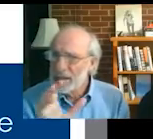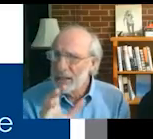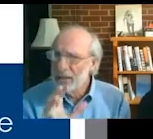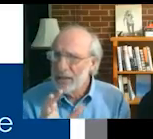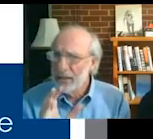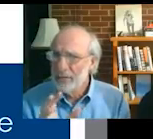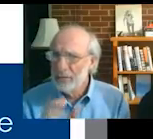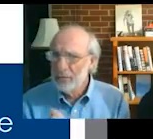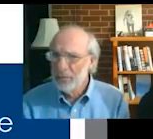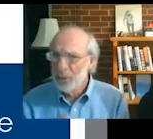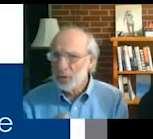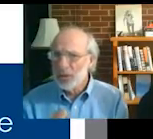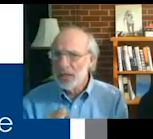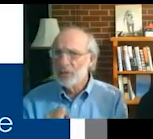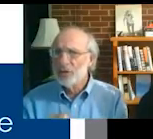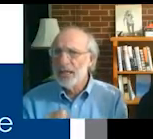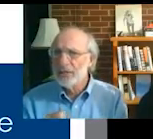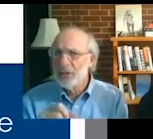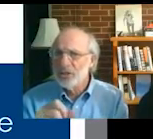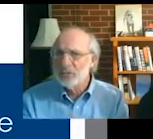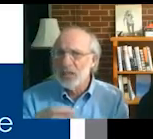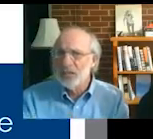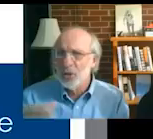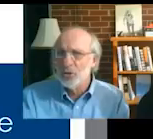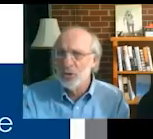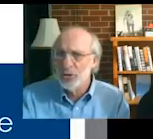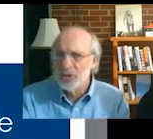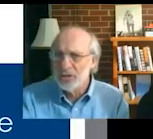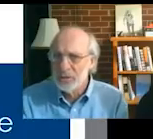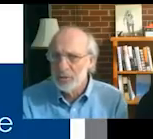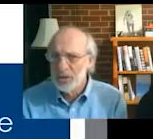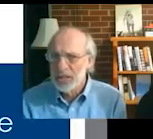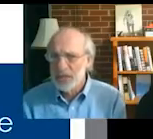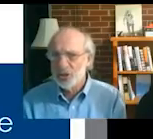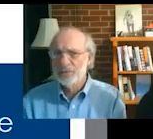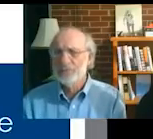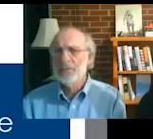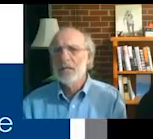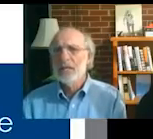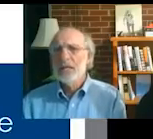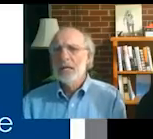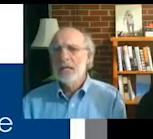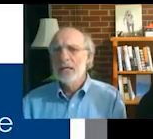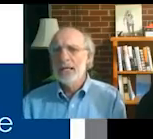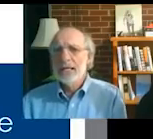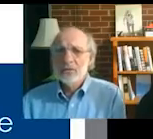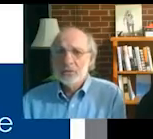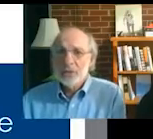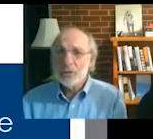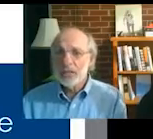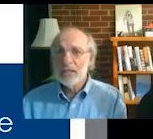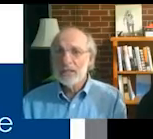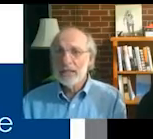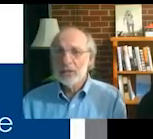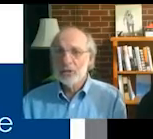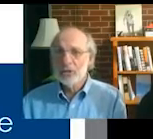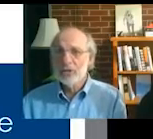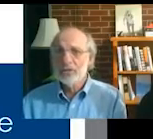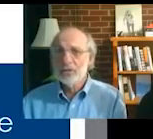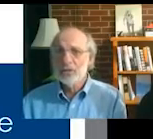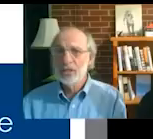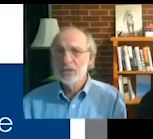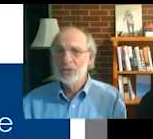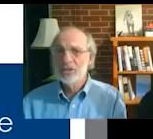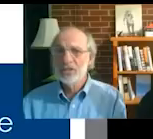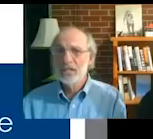teach that vocal language. You're going to have to use some kind of alternative communication. And frequently that